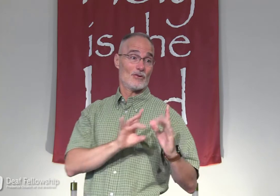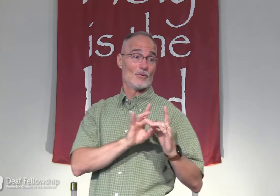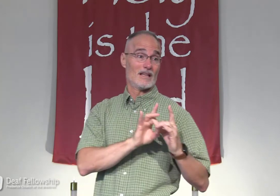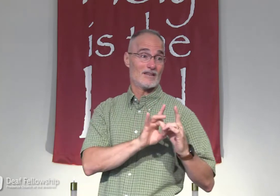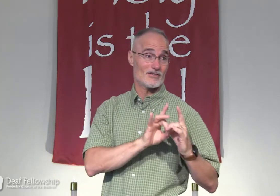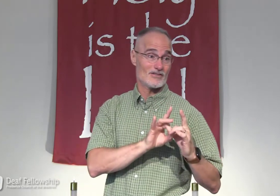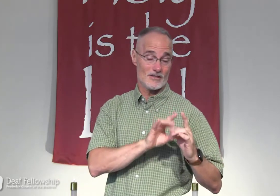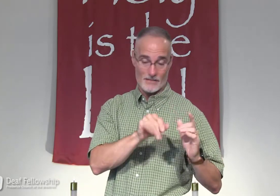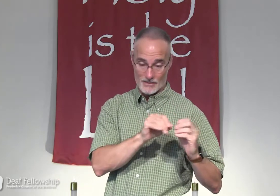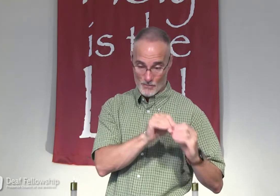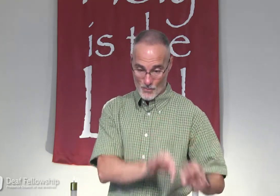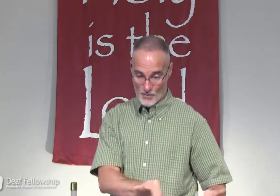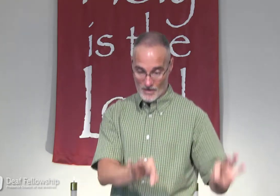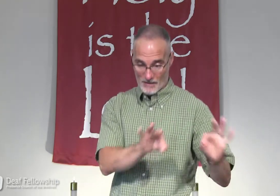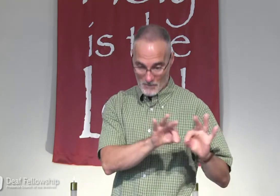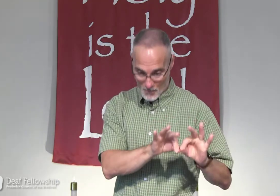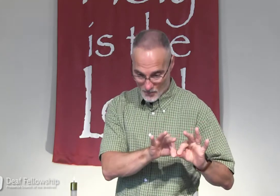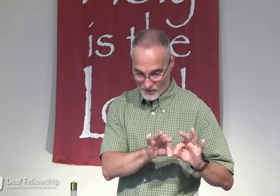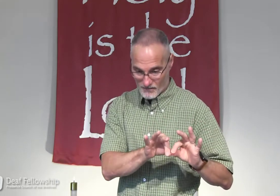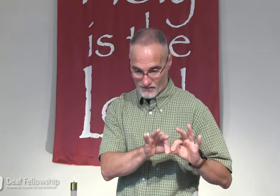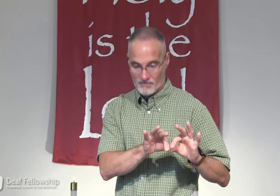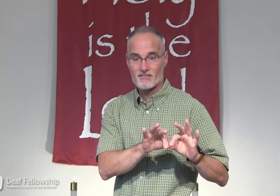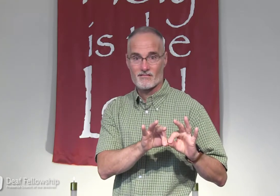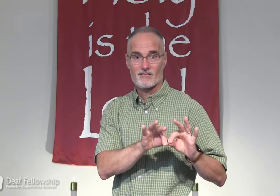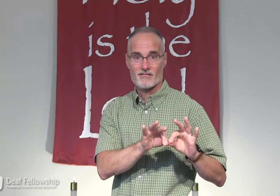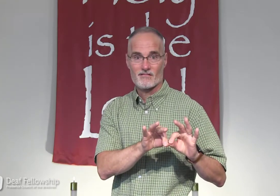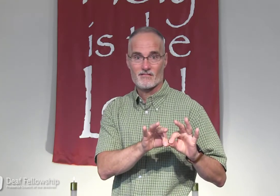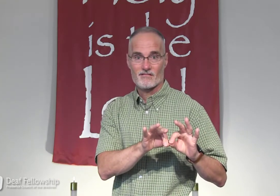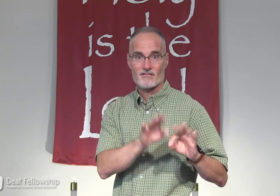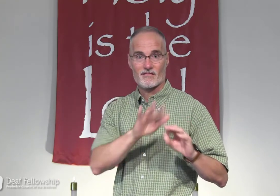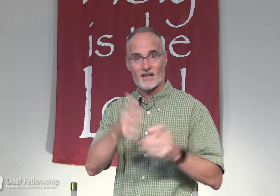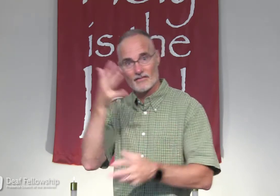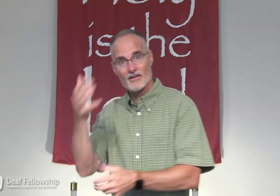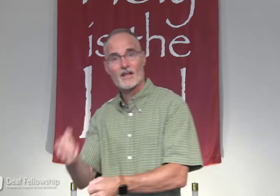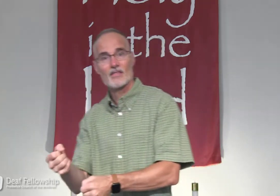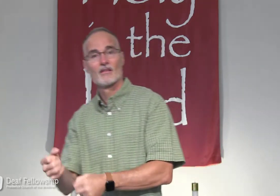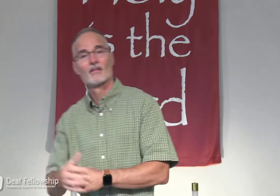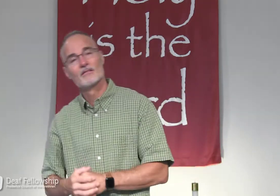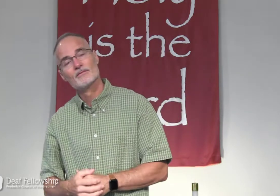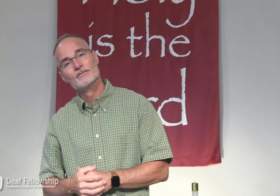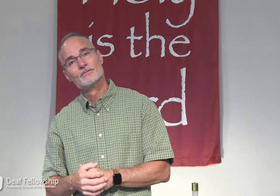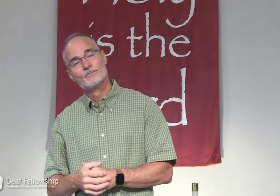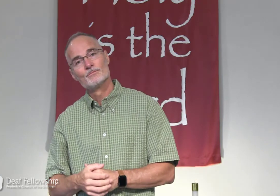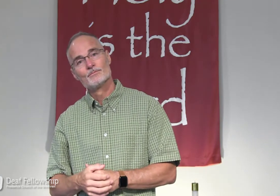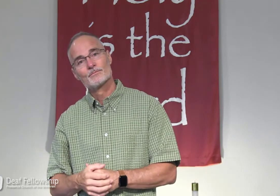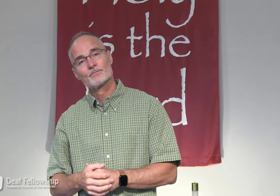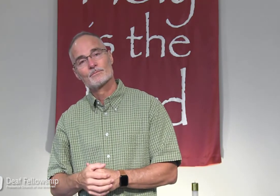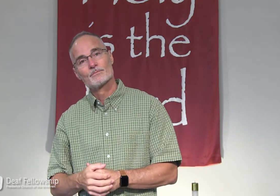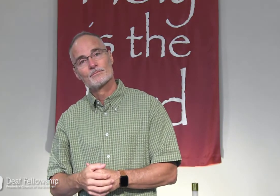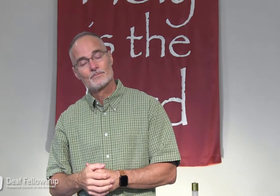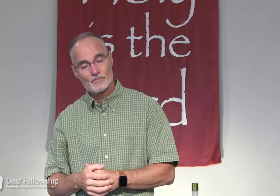So they decide that those relationships are more important than their faith.